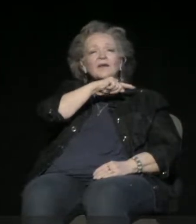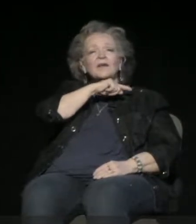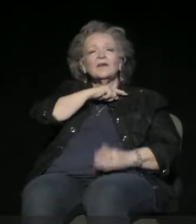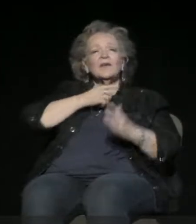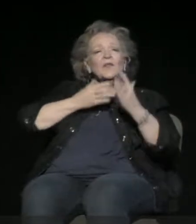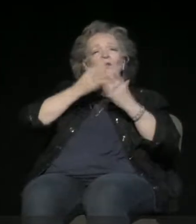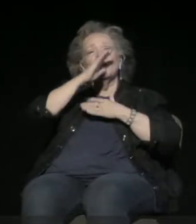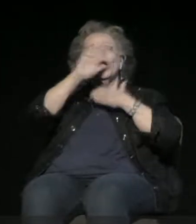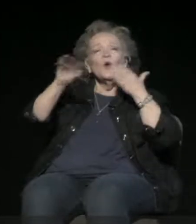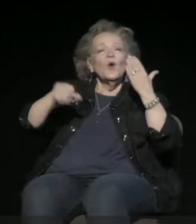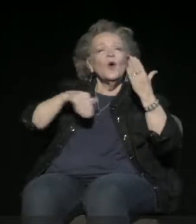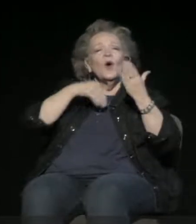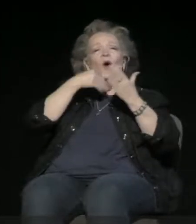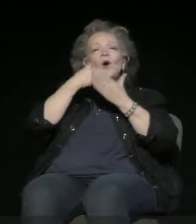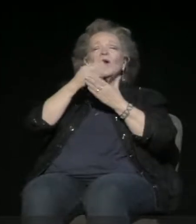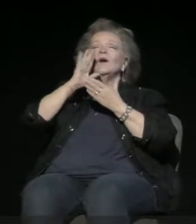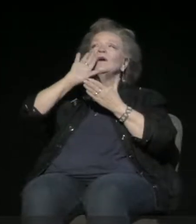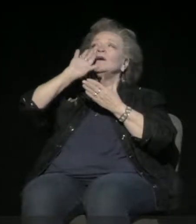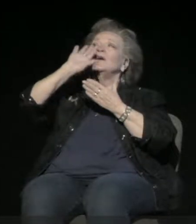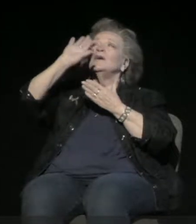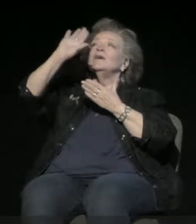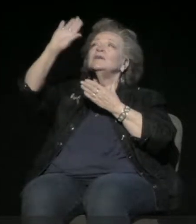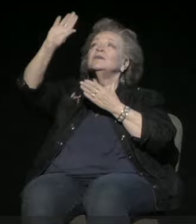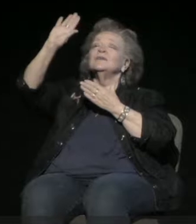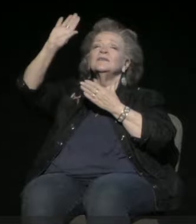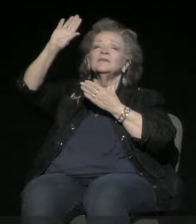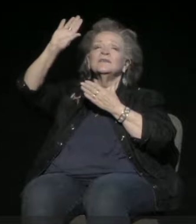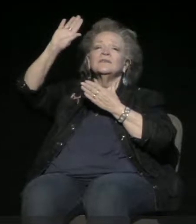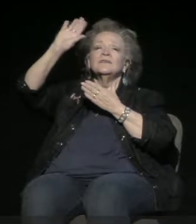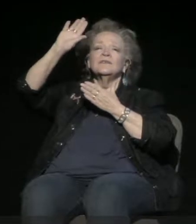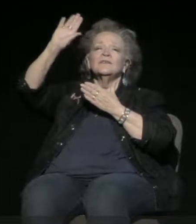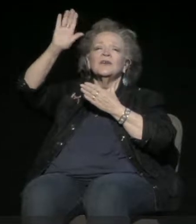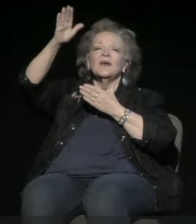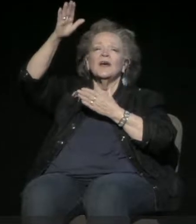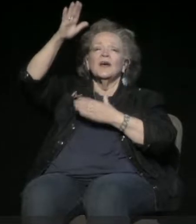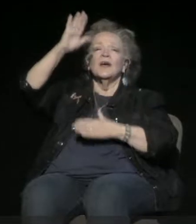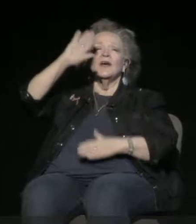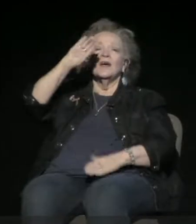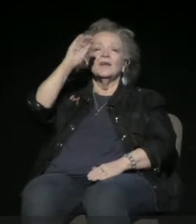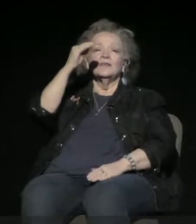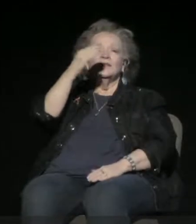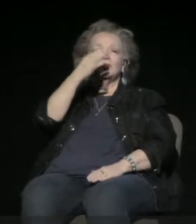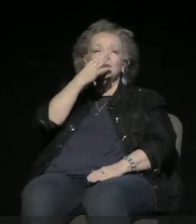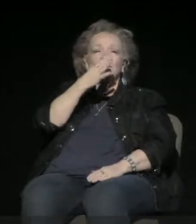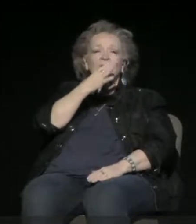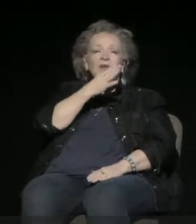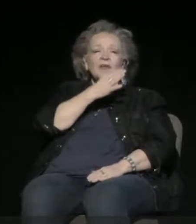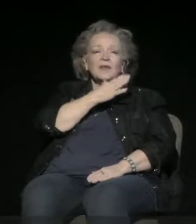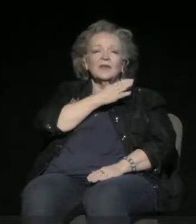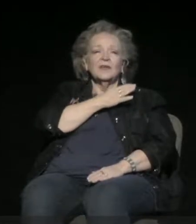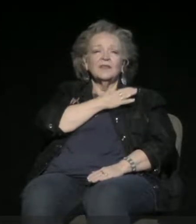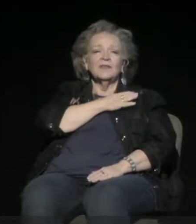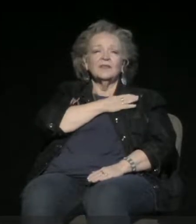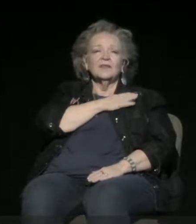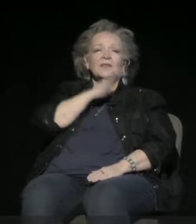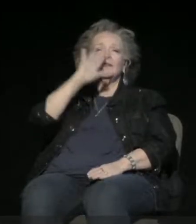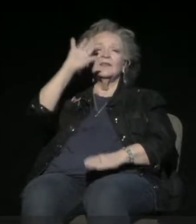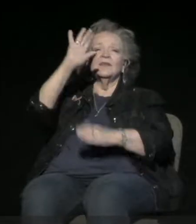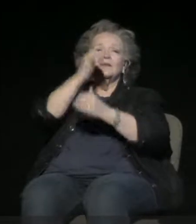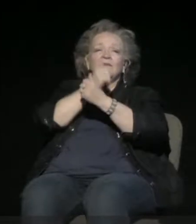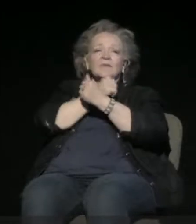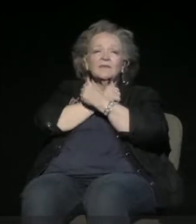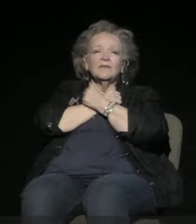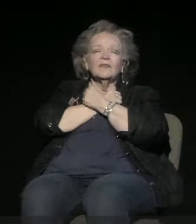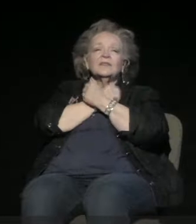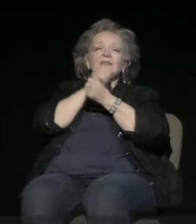through it all, by the grace of God. If His